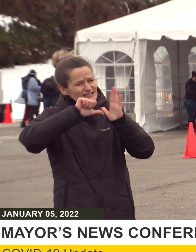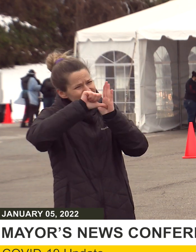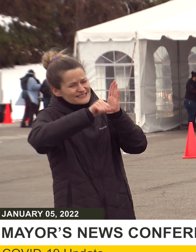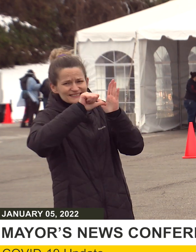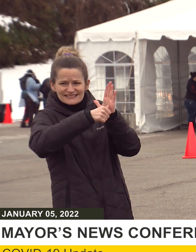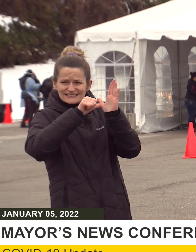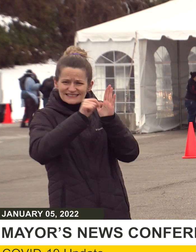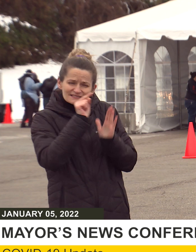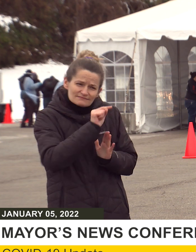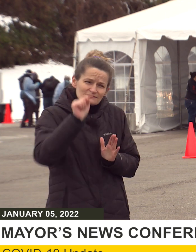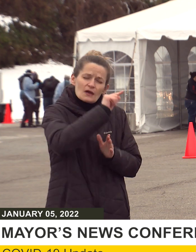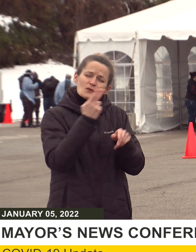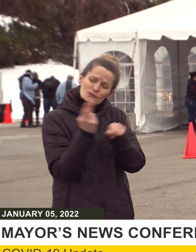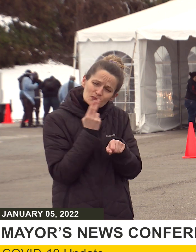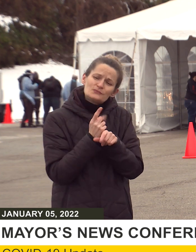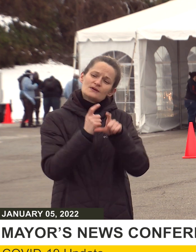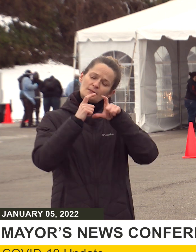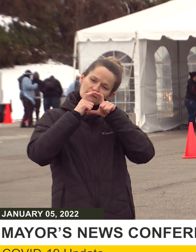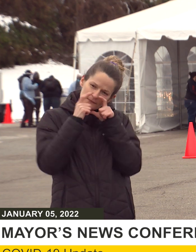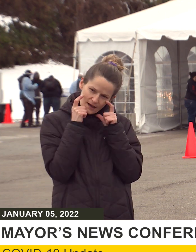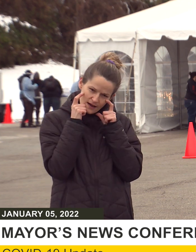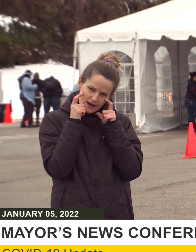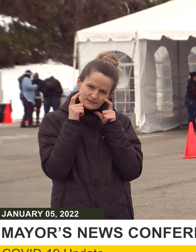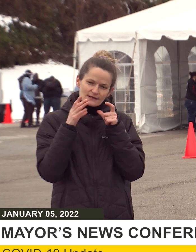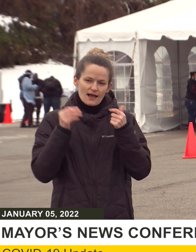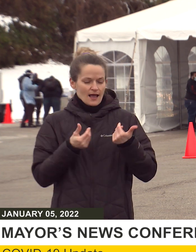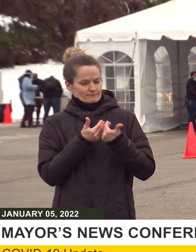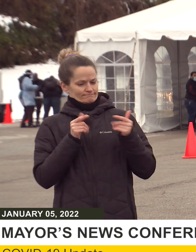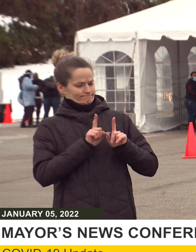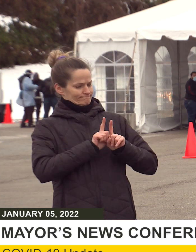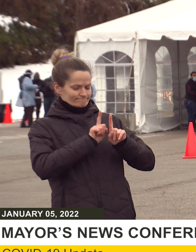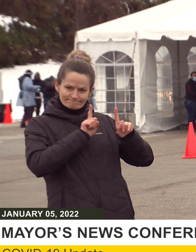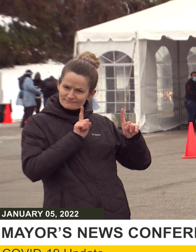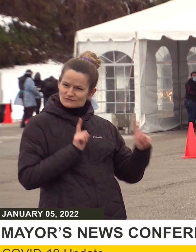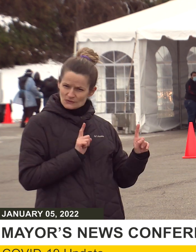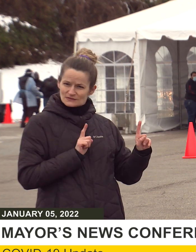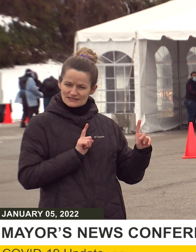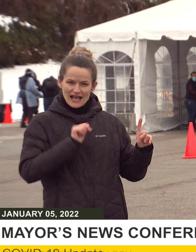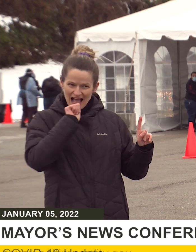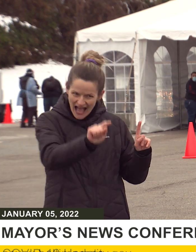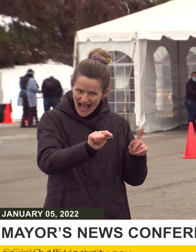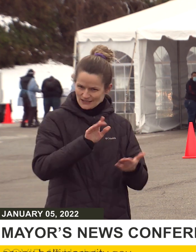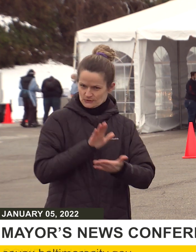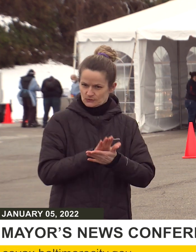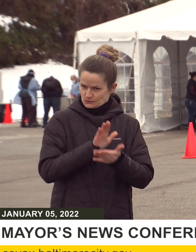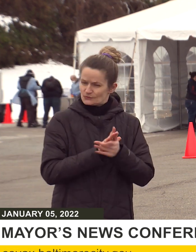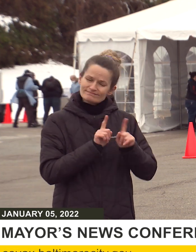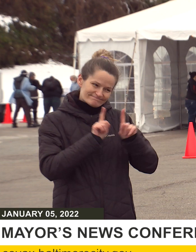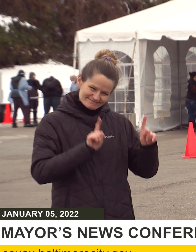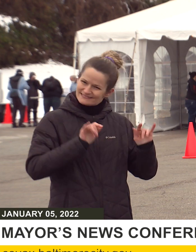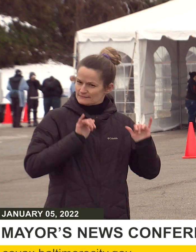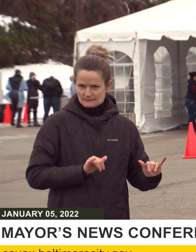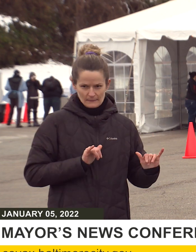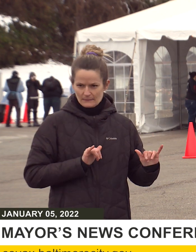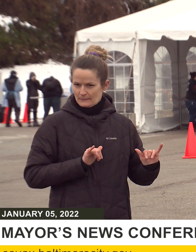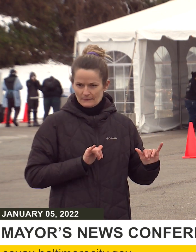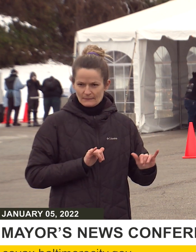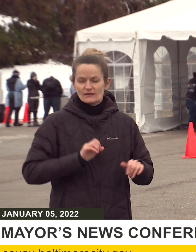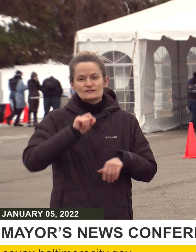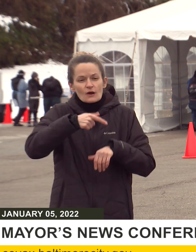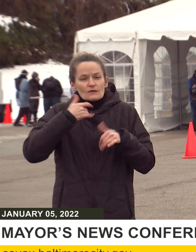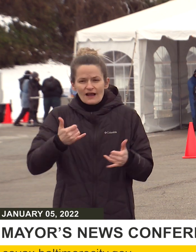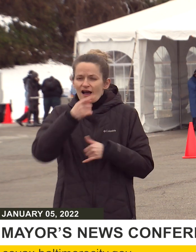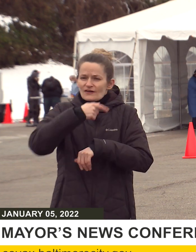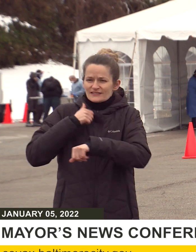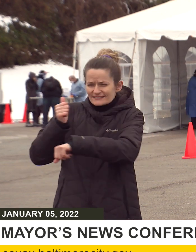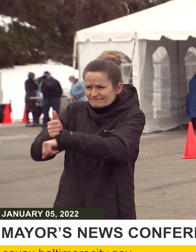and social distancing practice at schools, and to ensure maximum implementation given known limitations in school settings. And